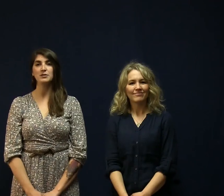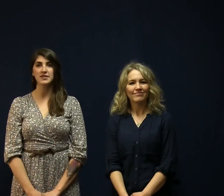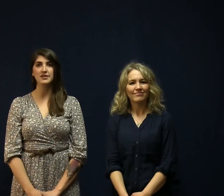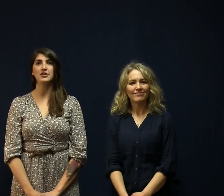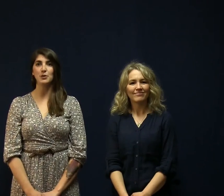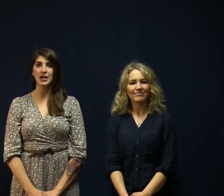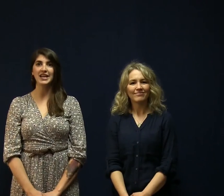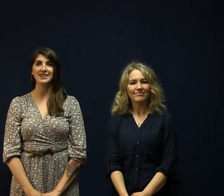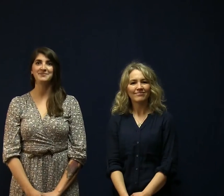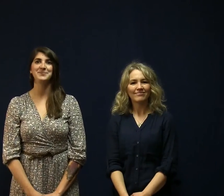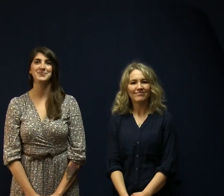would start their morning in.